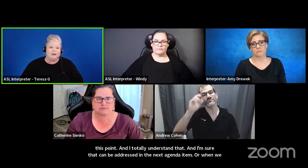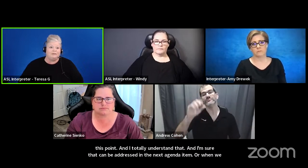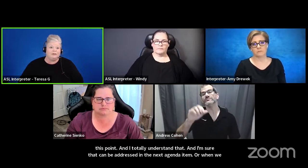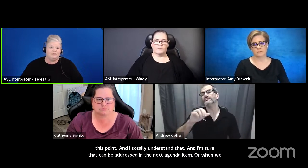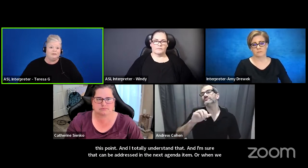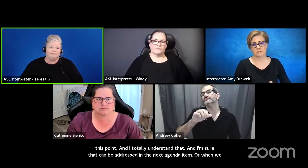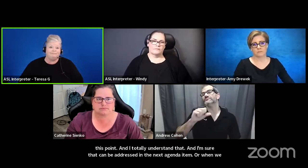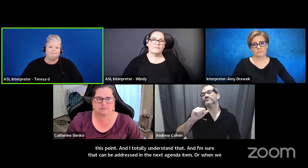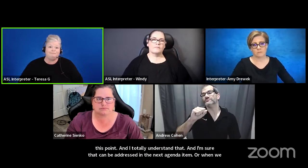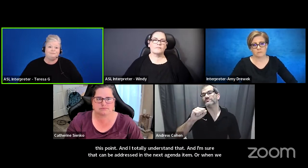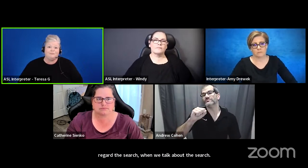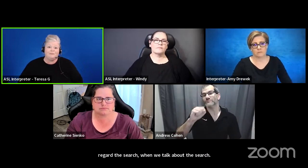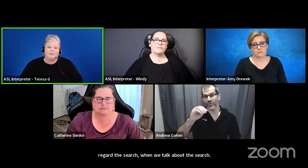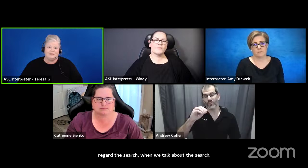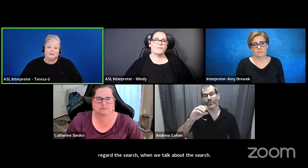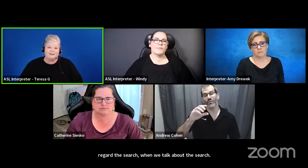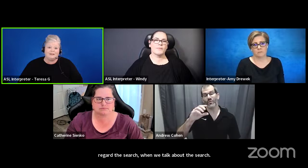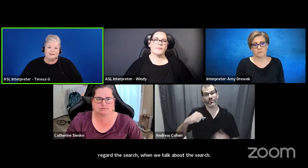interim director.